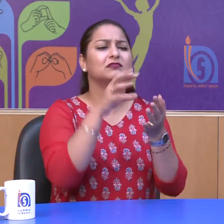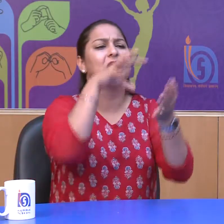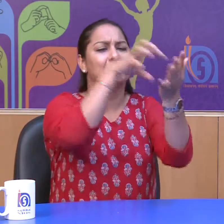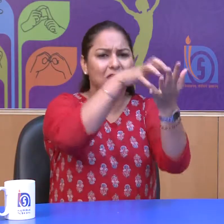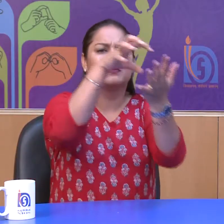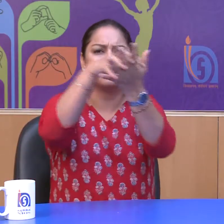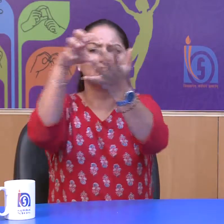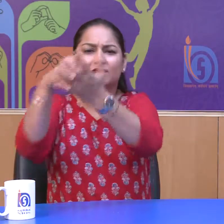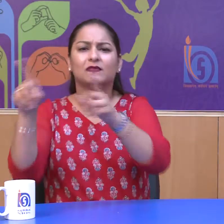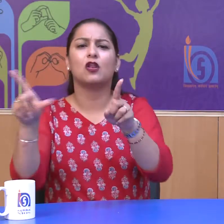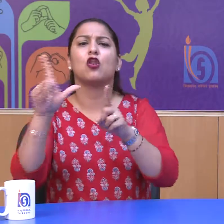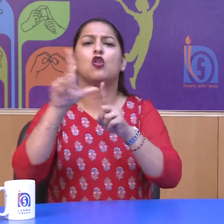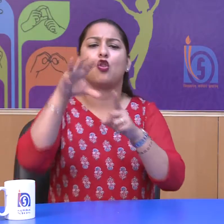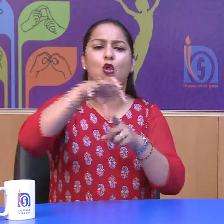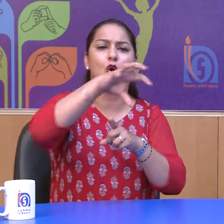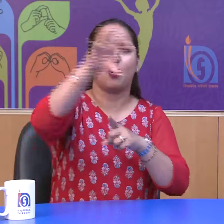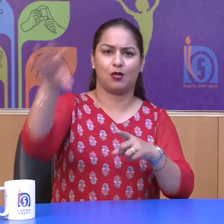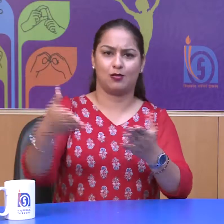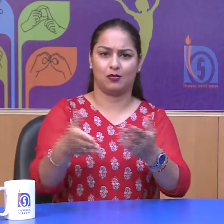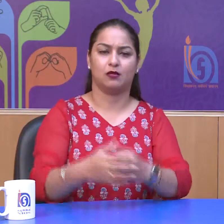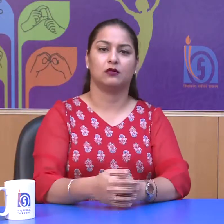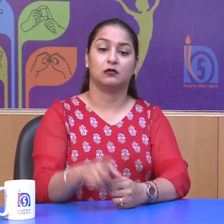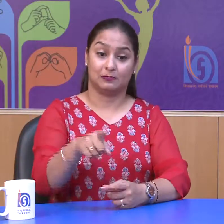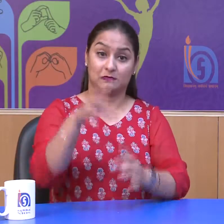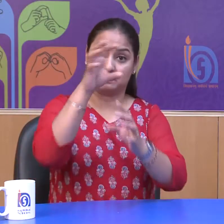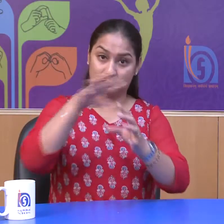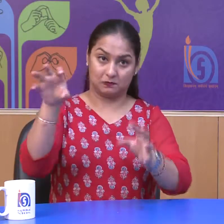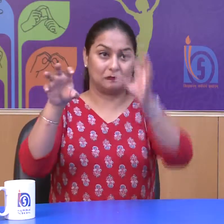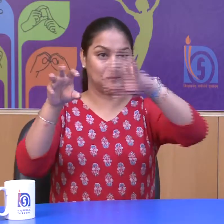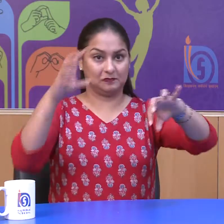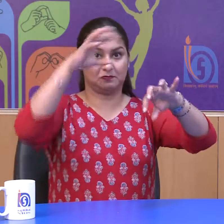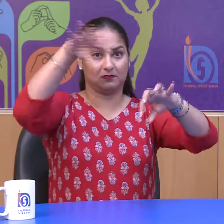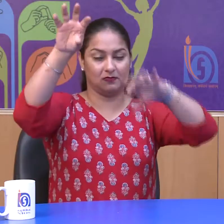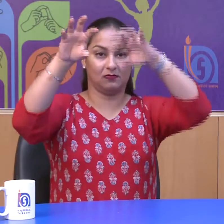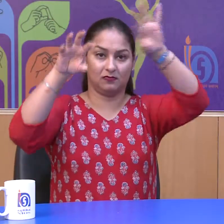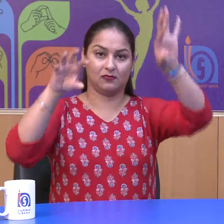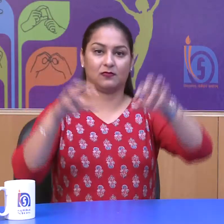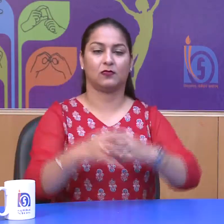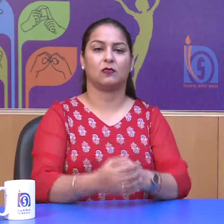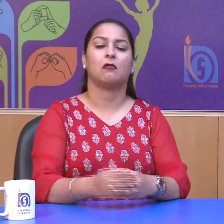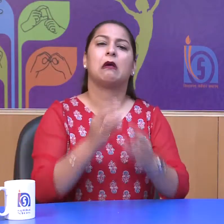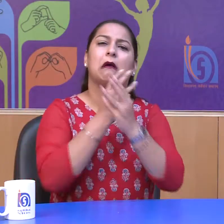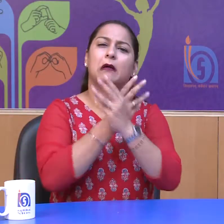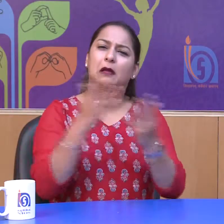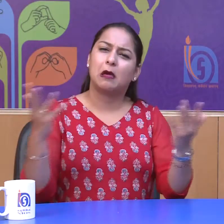local body is divided into a number of